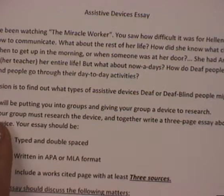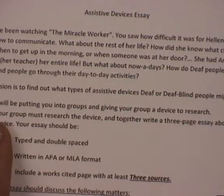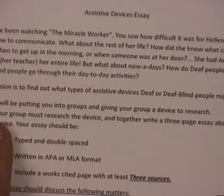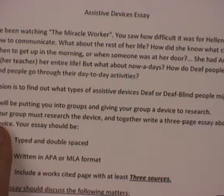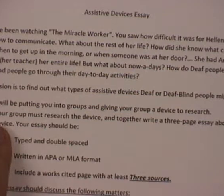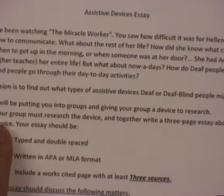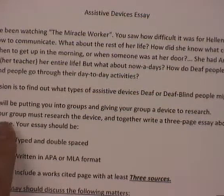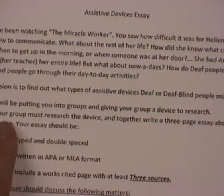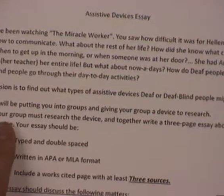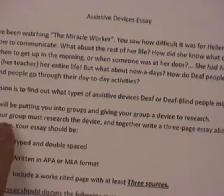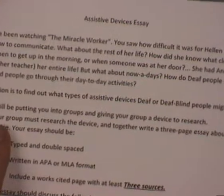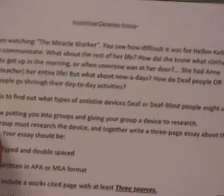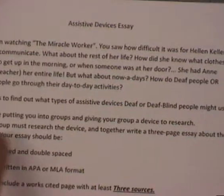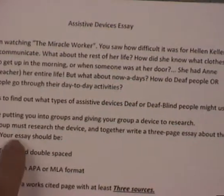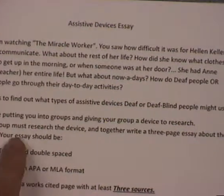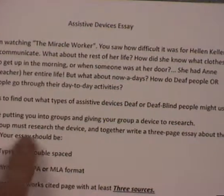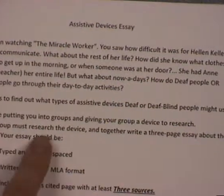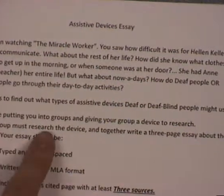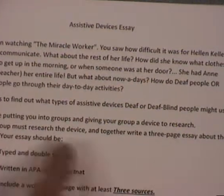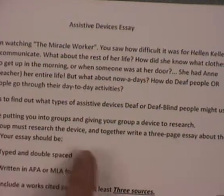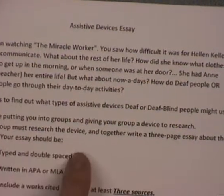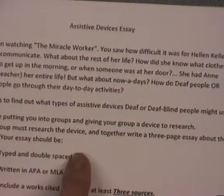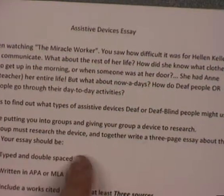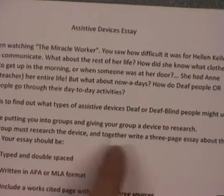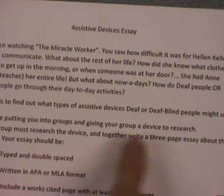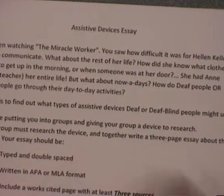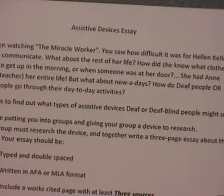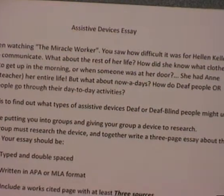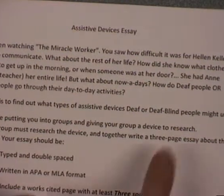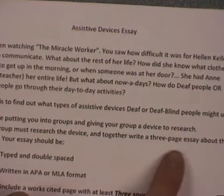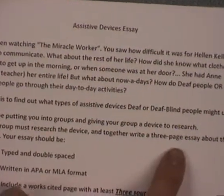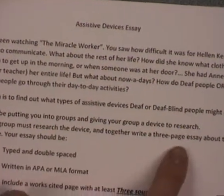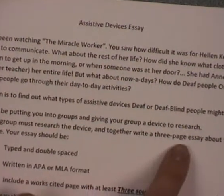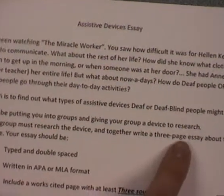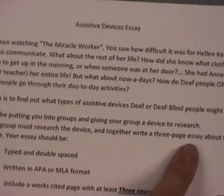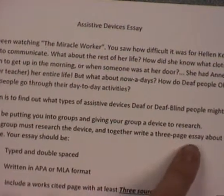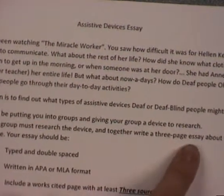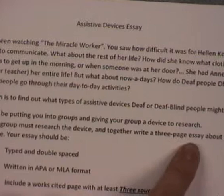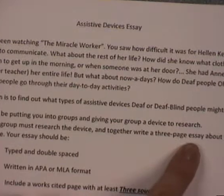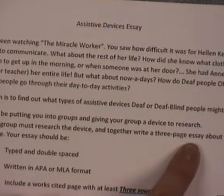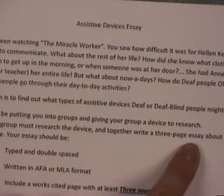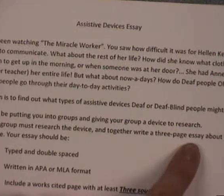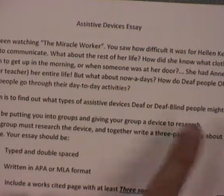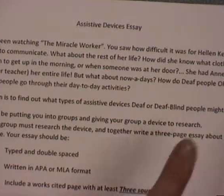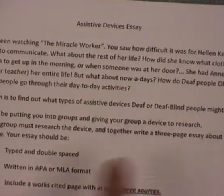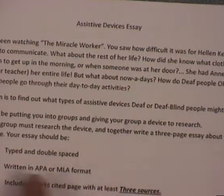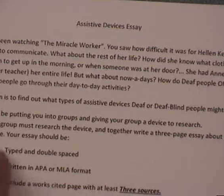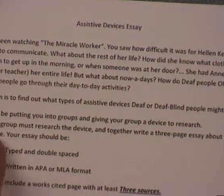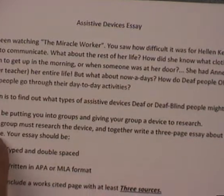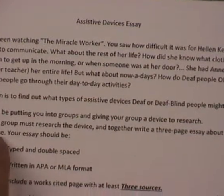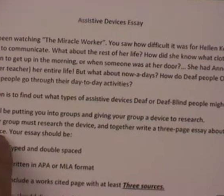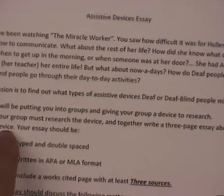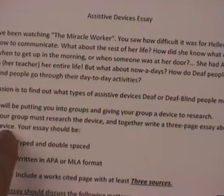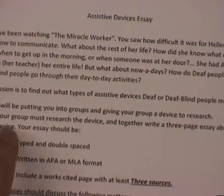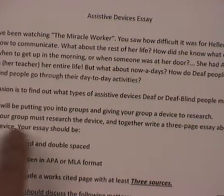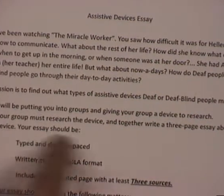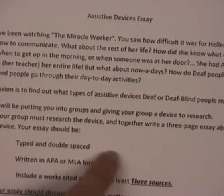device. Your group must research the device and together write a 3-page essay about the device. Your essay should